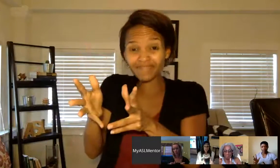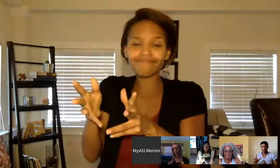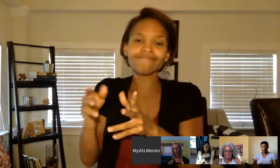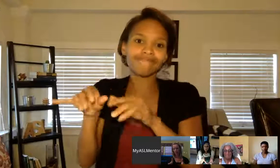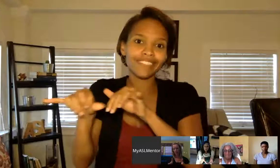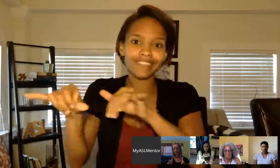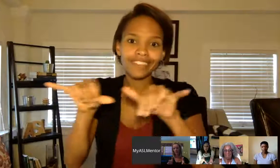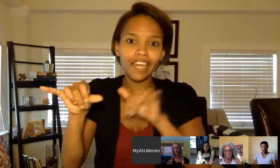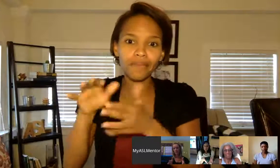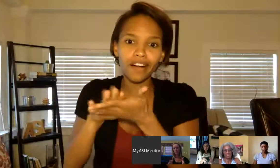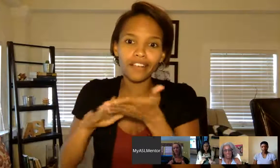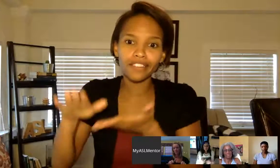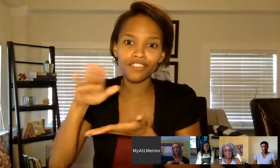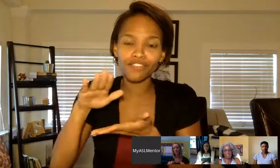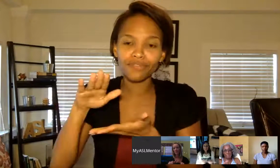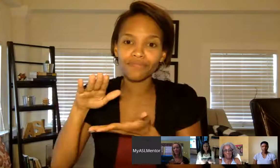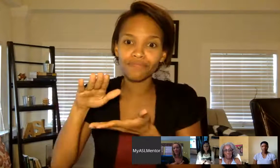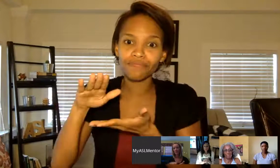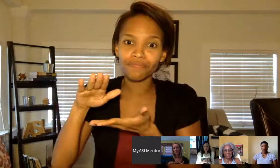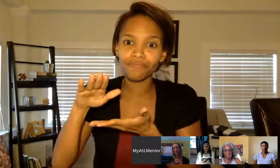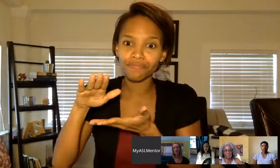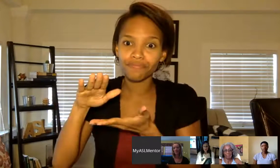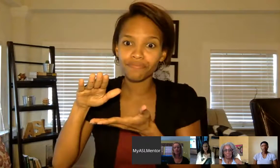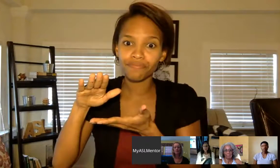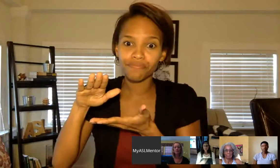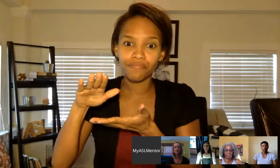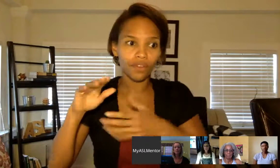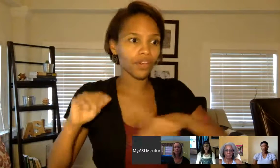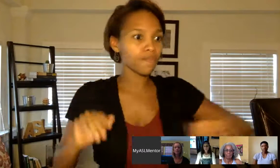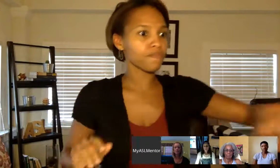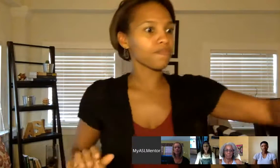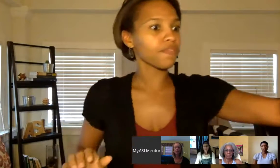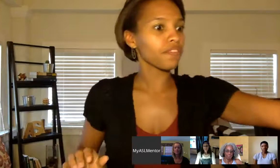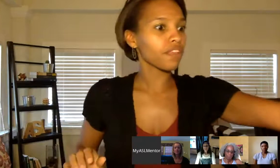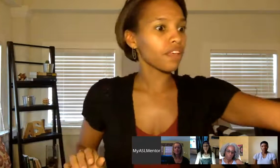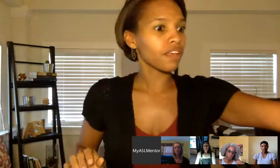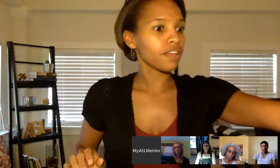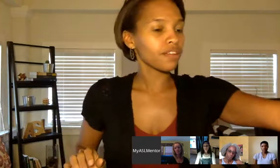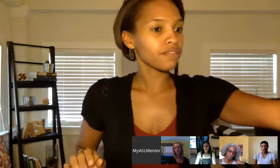left, same college. Okay?